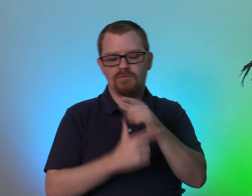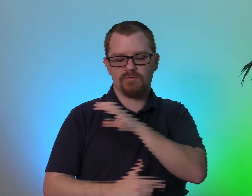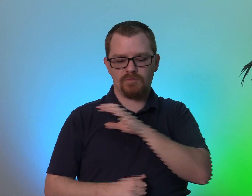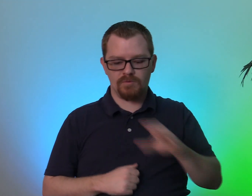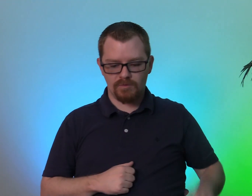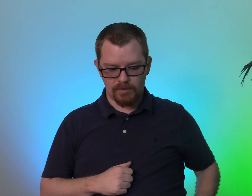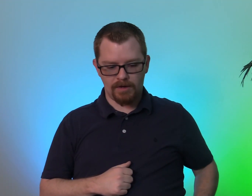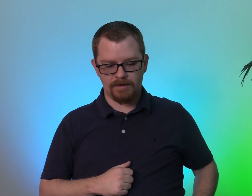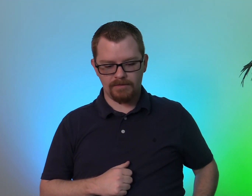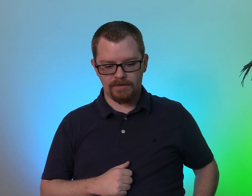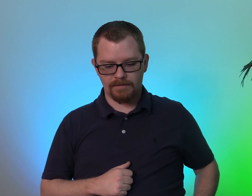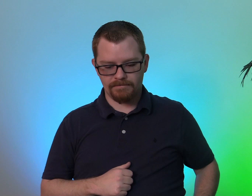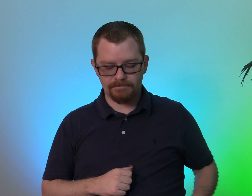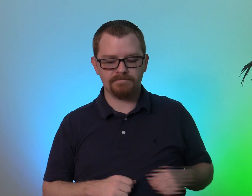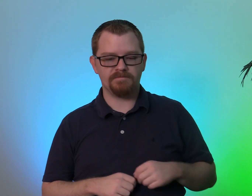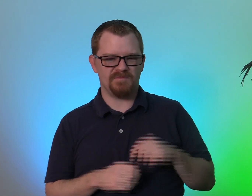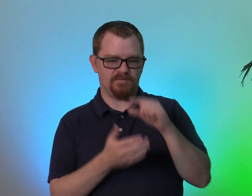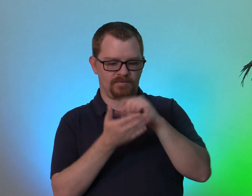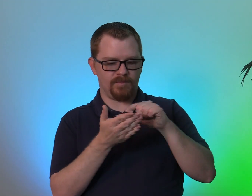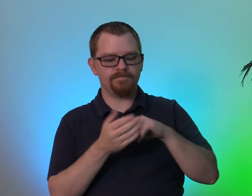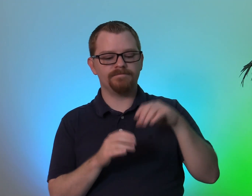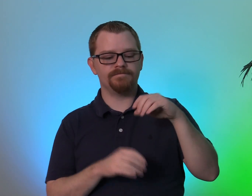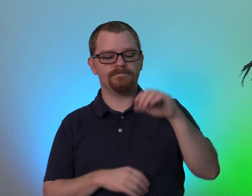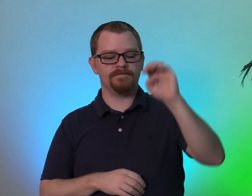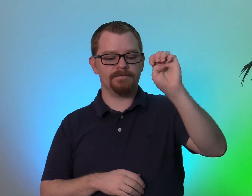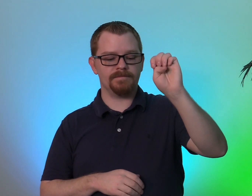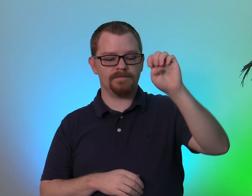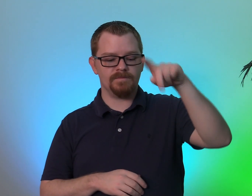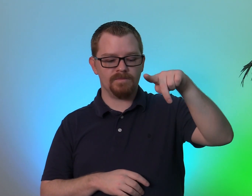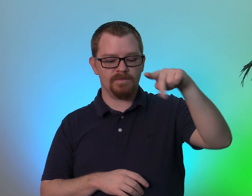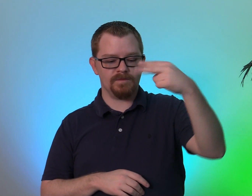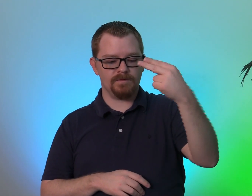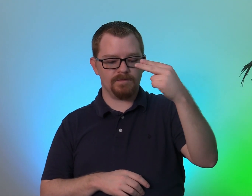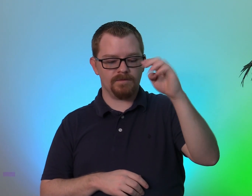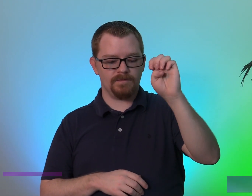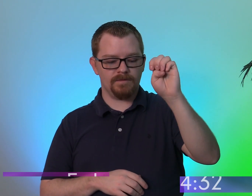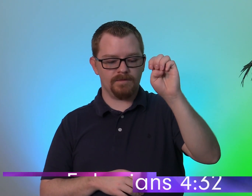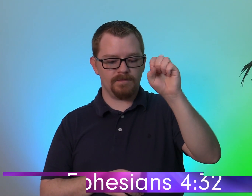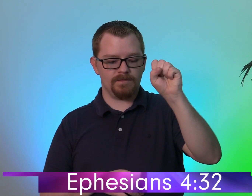and sisters in Christ. In the scripture, Ephesians